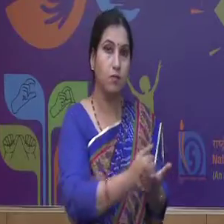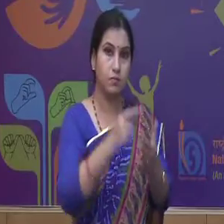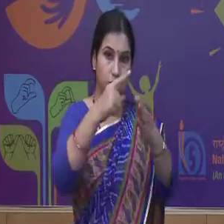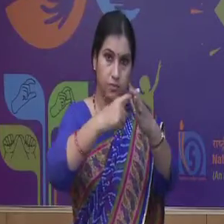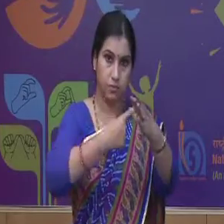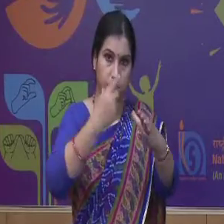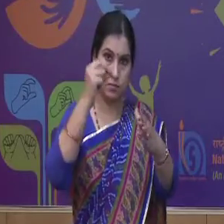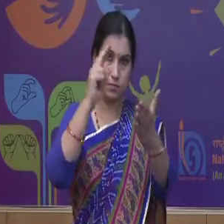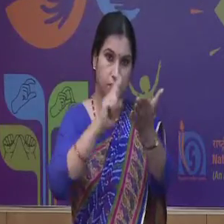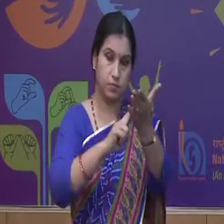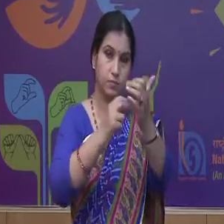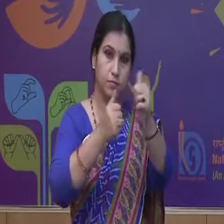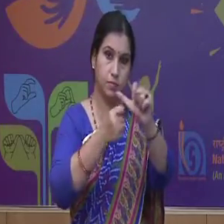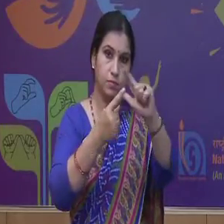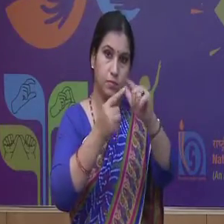Jonathan Duncan